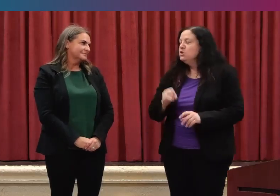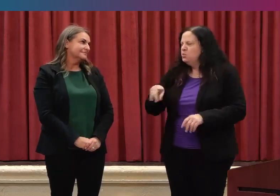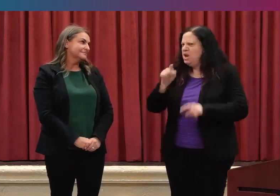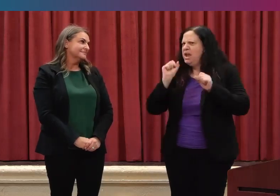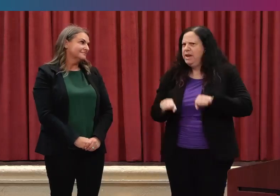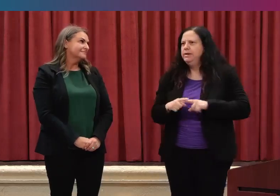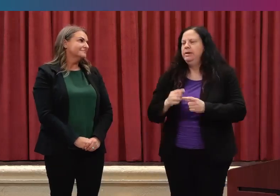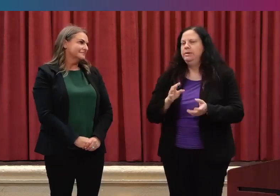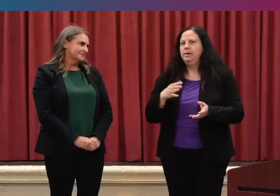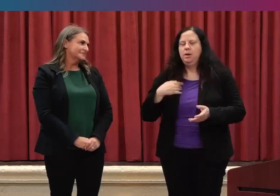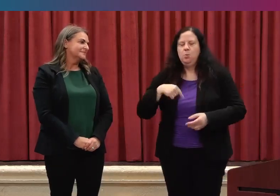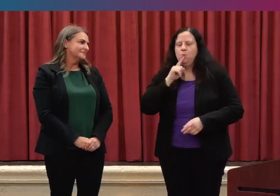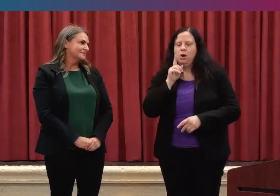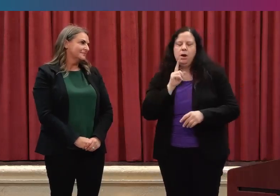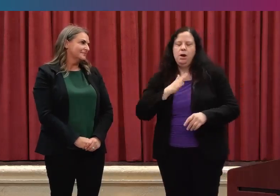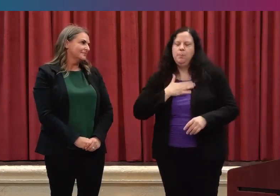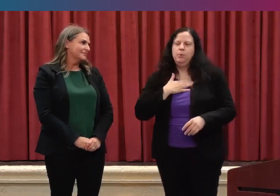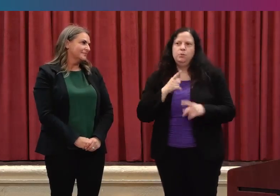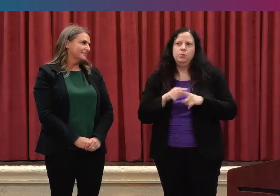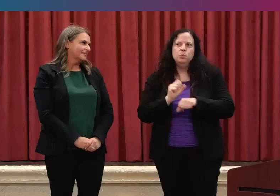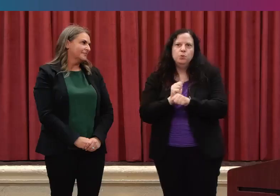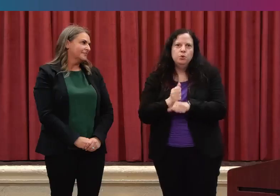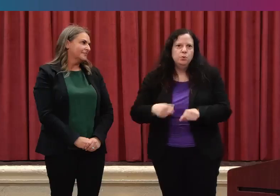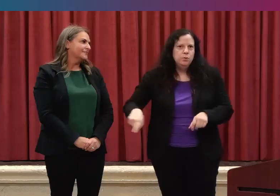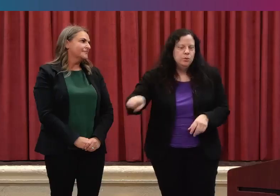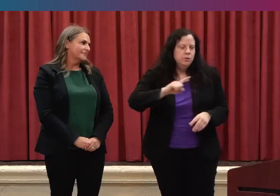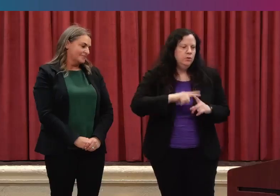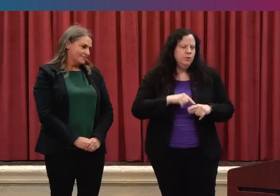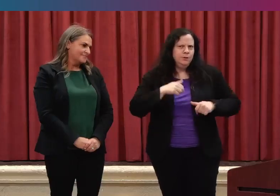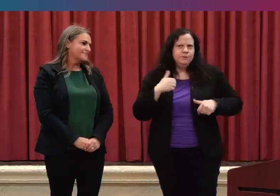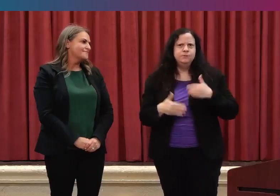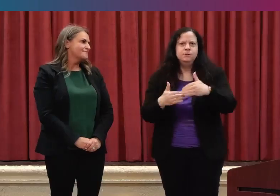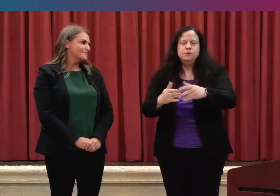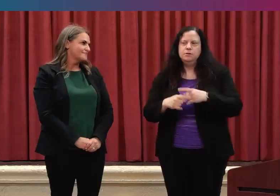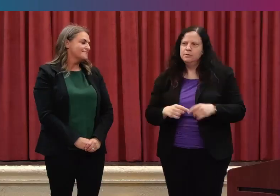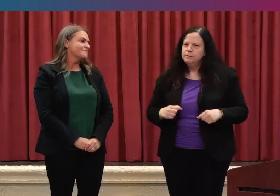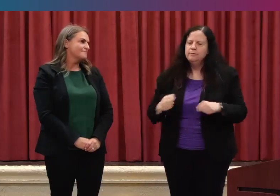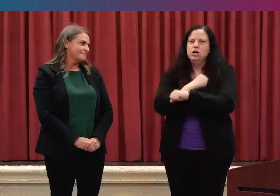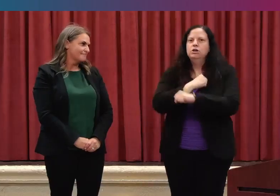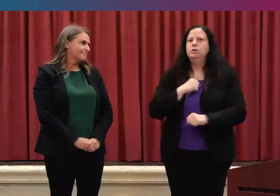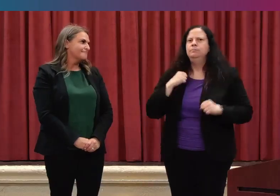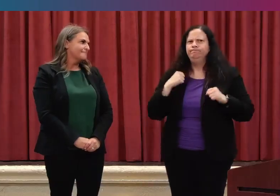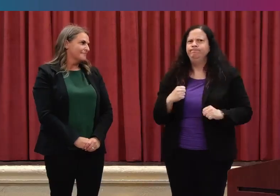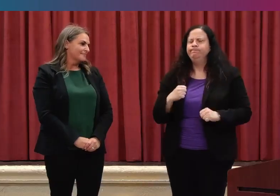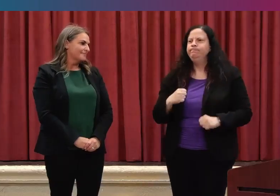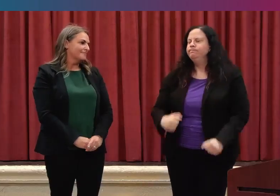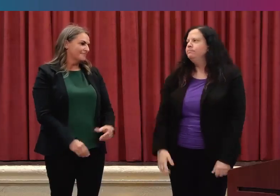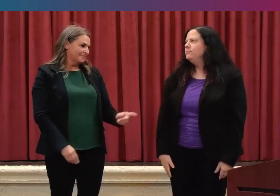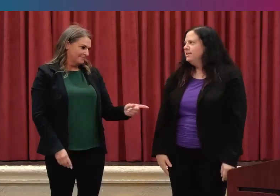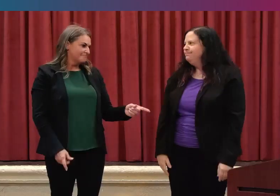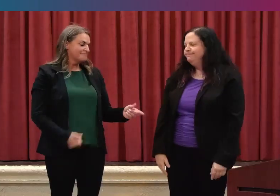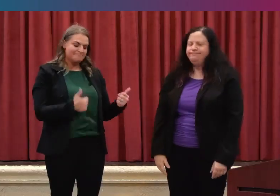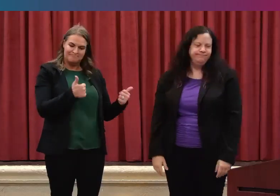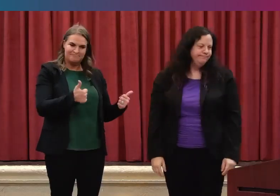word. So you can, and we are happy to work with you on that one and fight and go through that